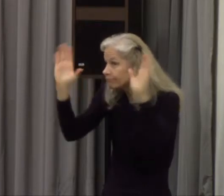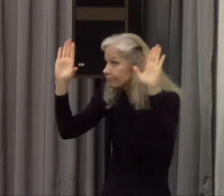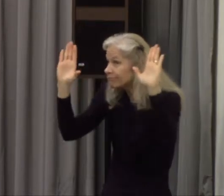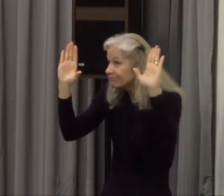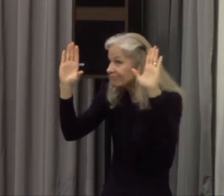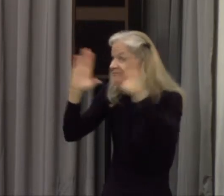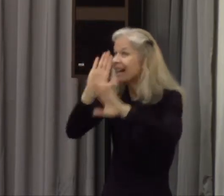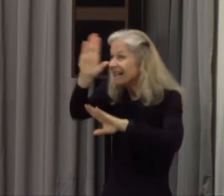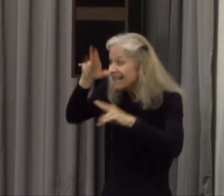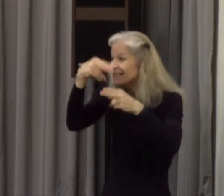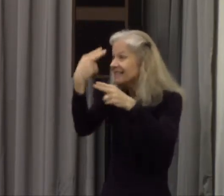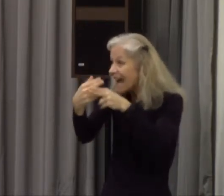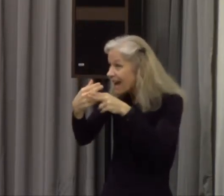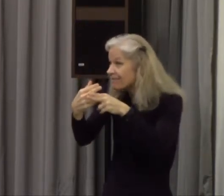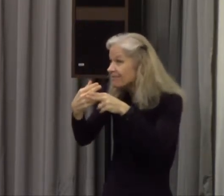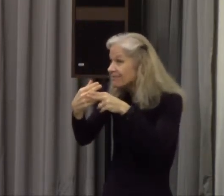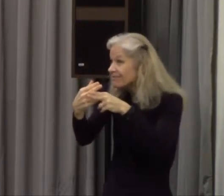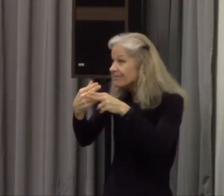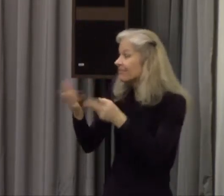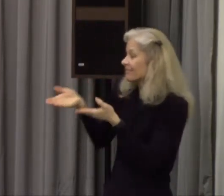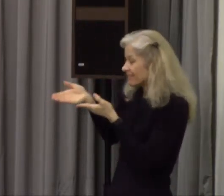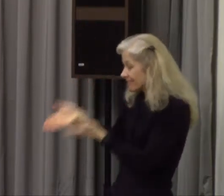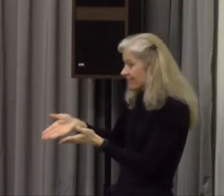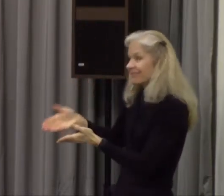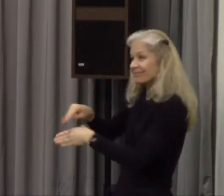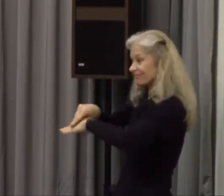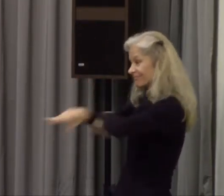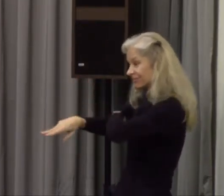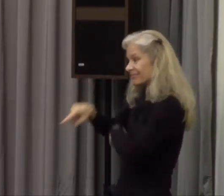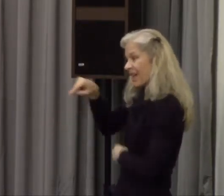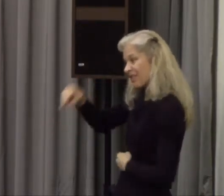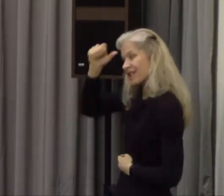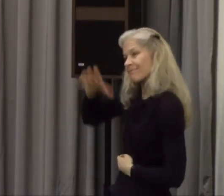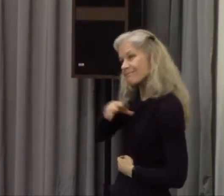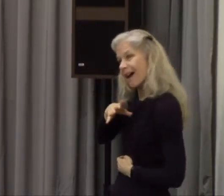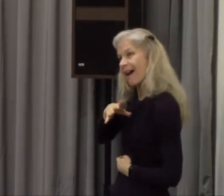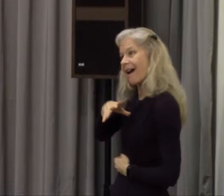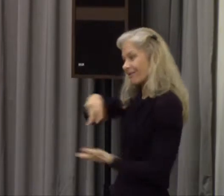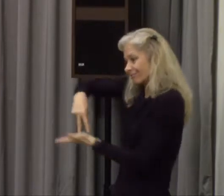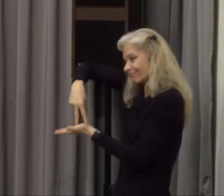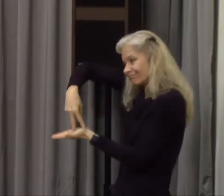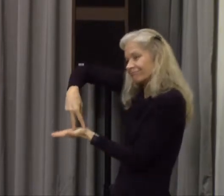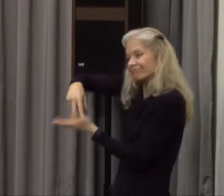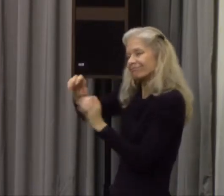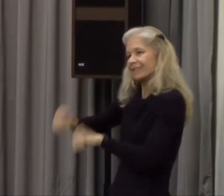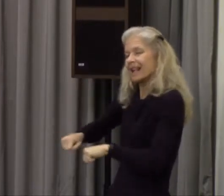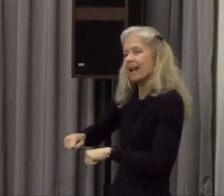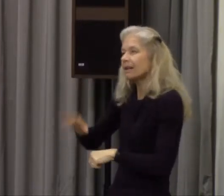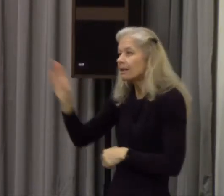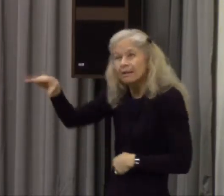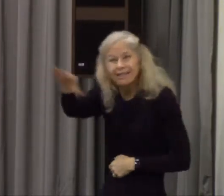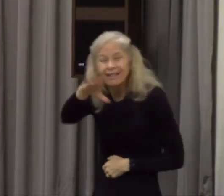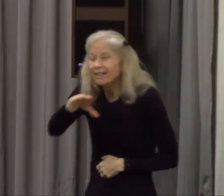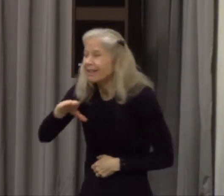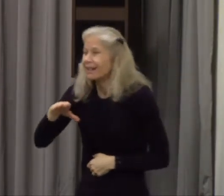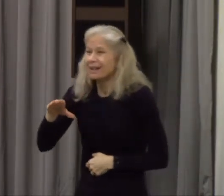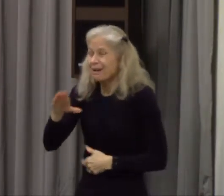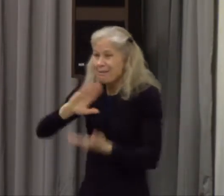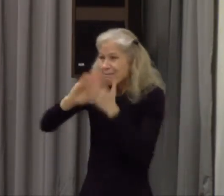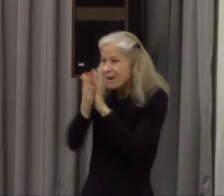you whole. And went on to say in Acts 4:12, neither is there salvation in any other, for there is none other